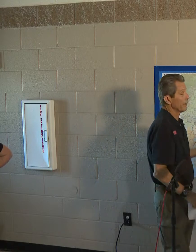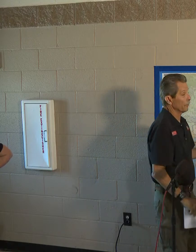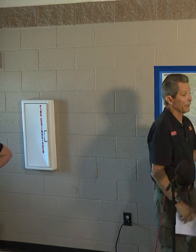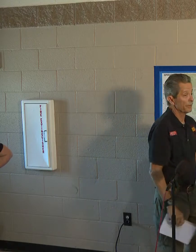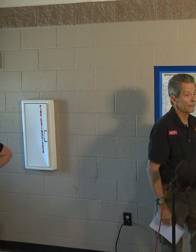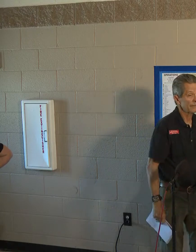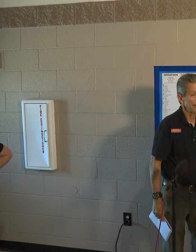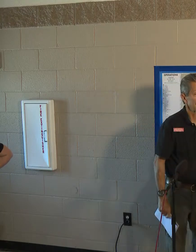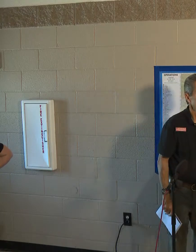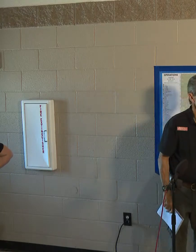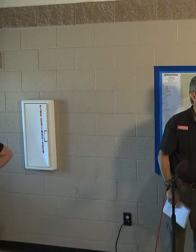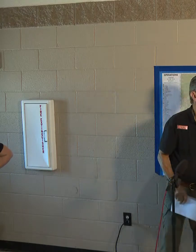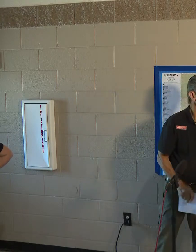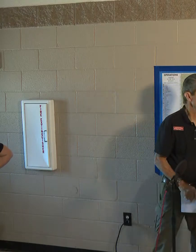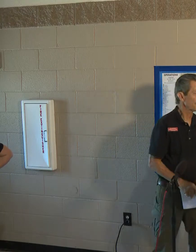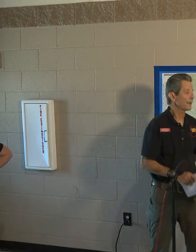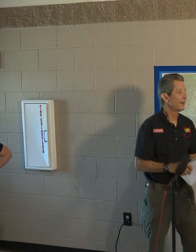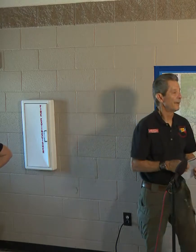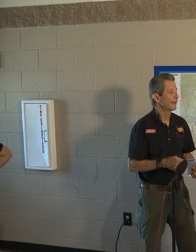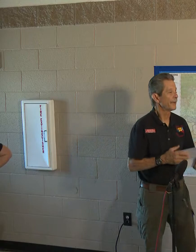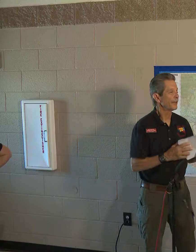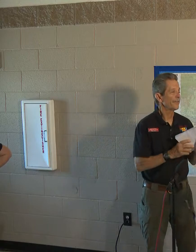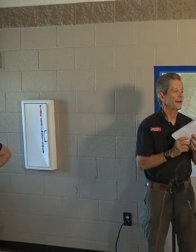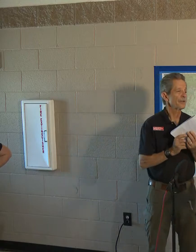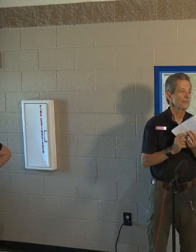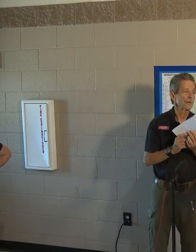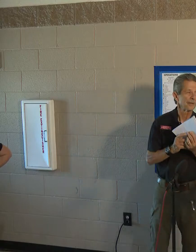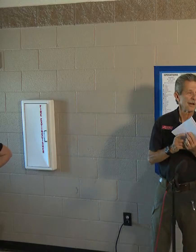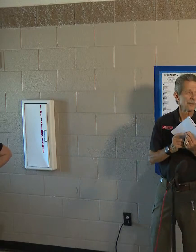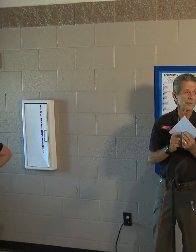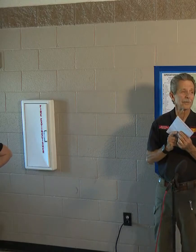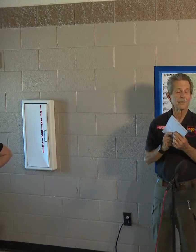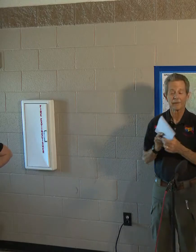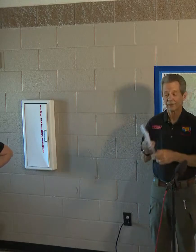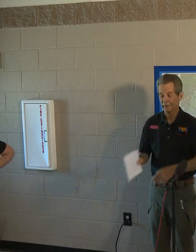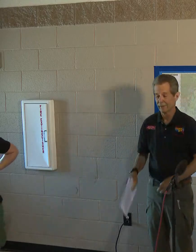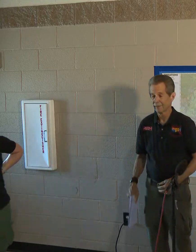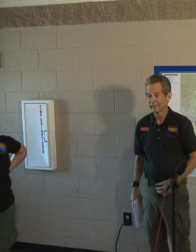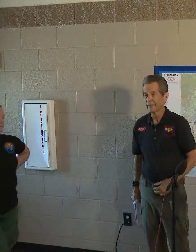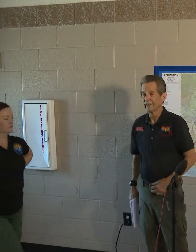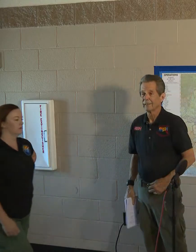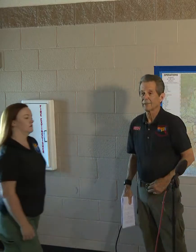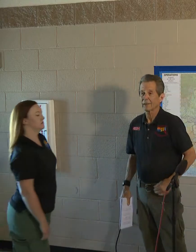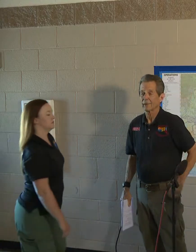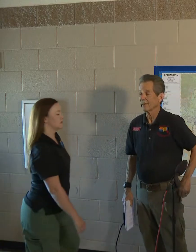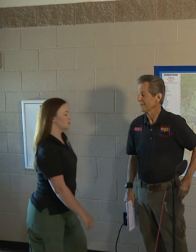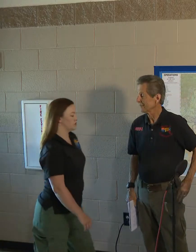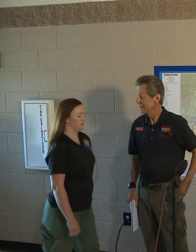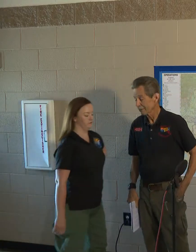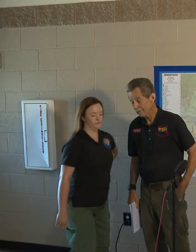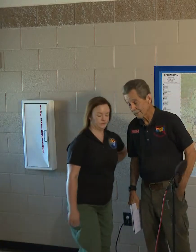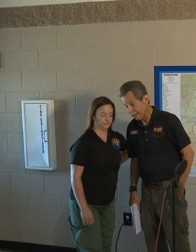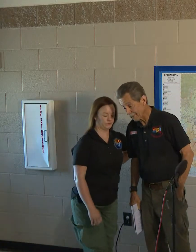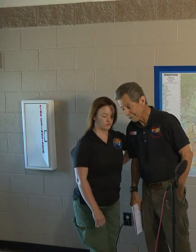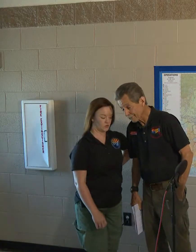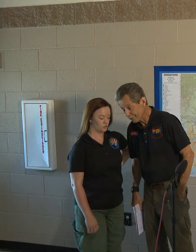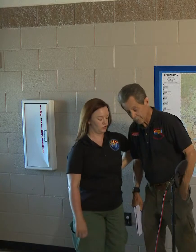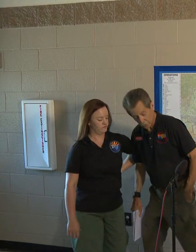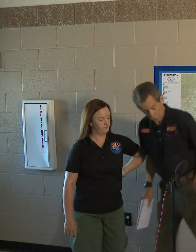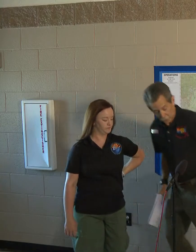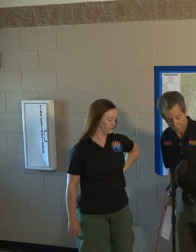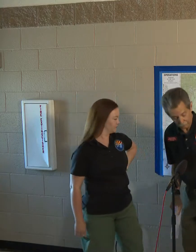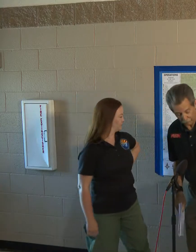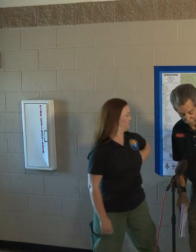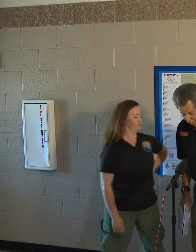It's a wind-driven fire. I mean, it's pretty. Linear fires are pretty common with the wind. Particularly where you have. Huh?